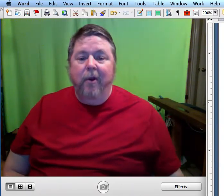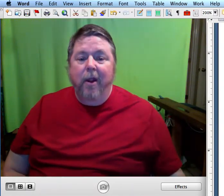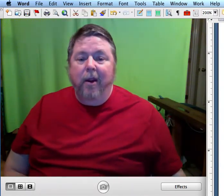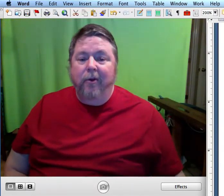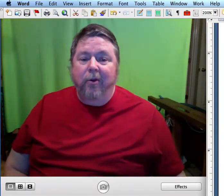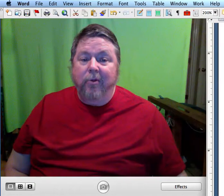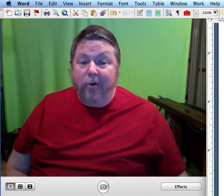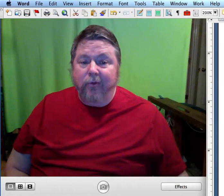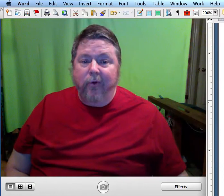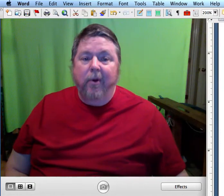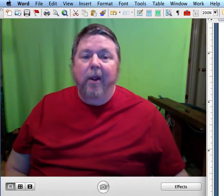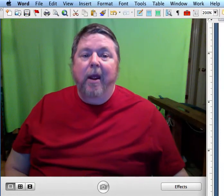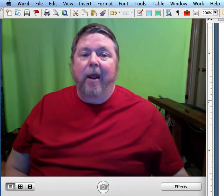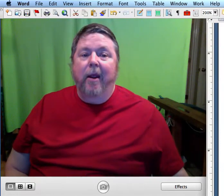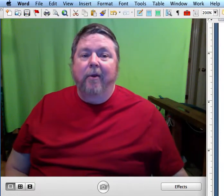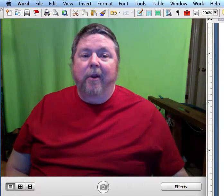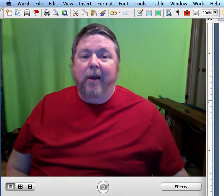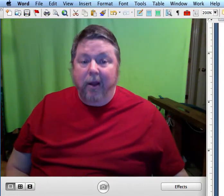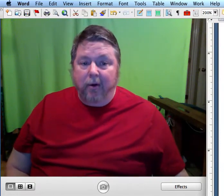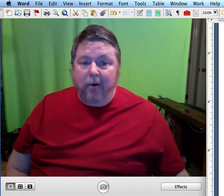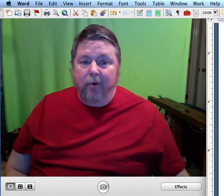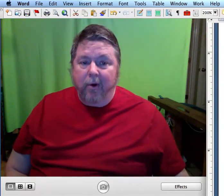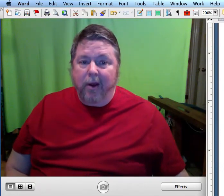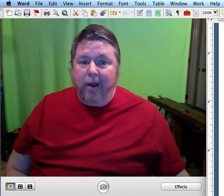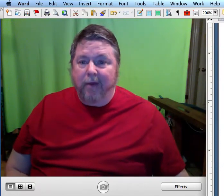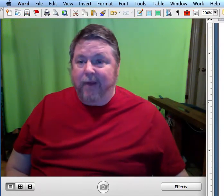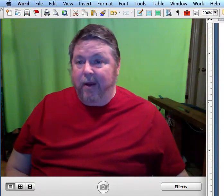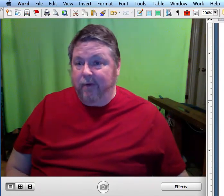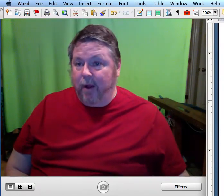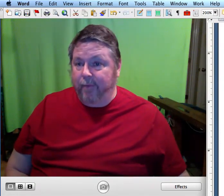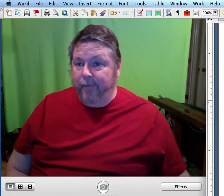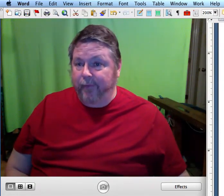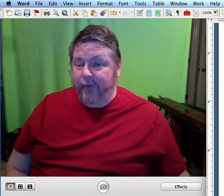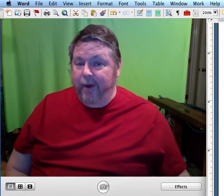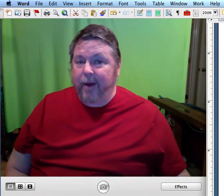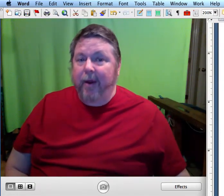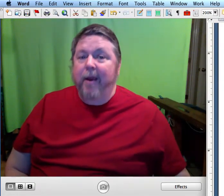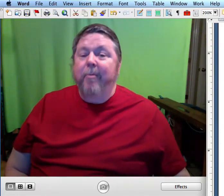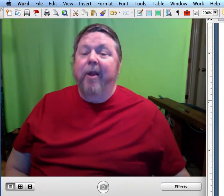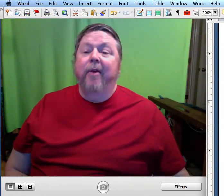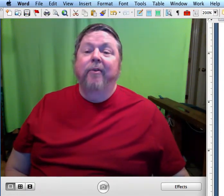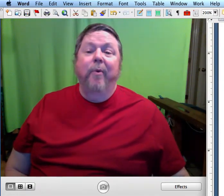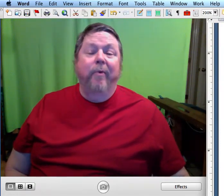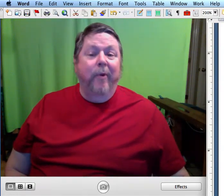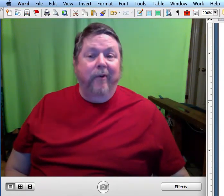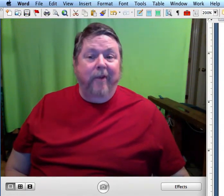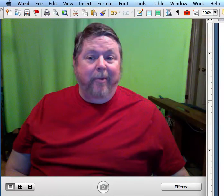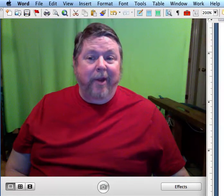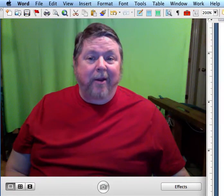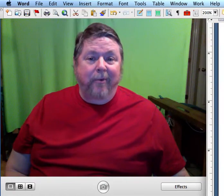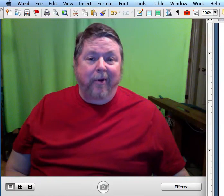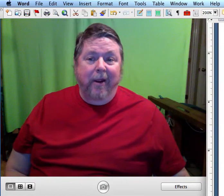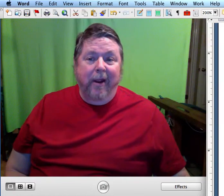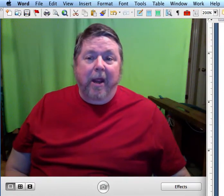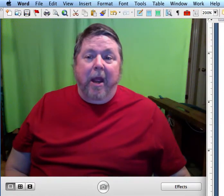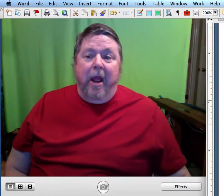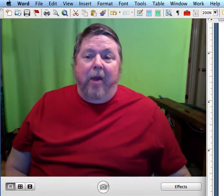information into useful and clear, organized ASL. Because when we're doing simultaneous